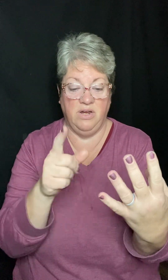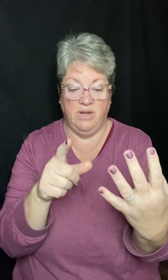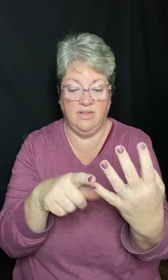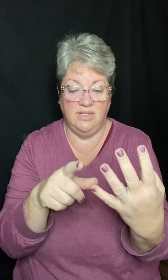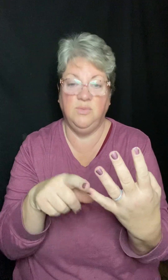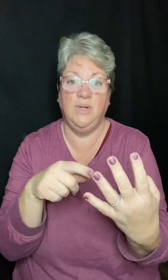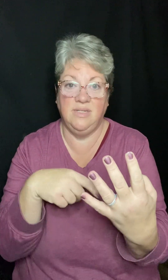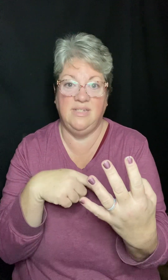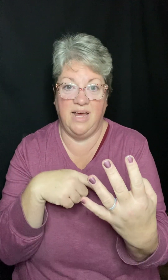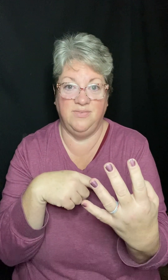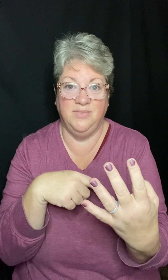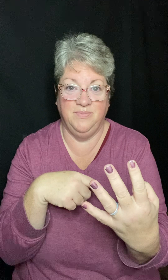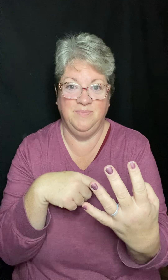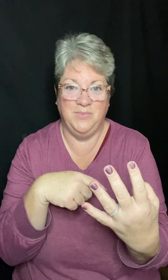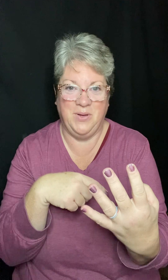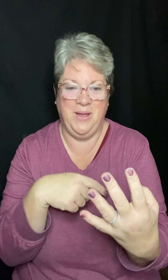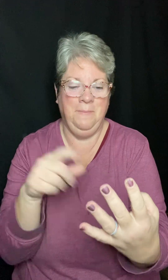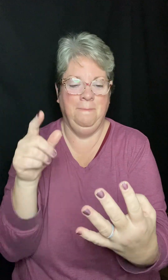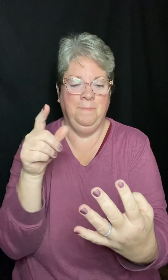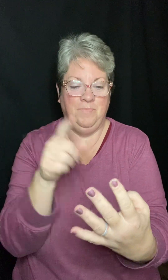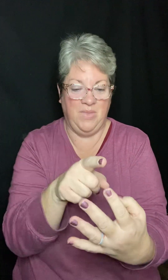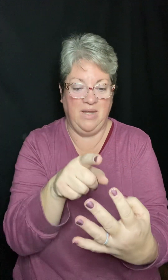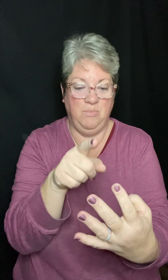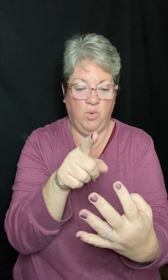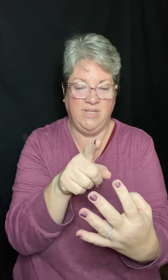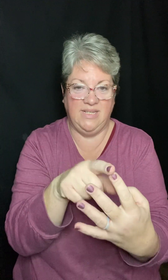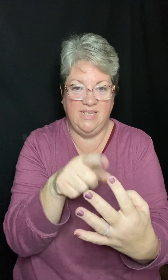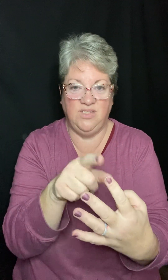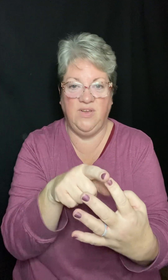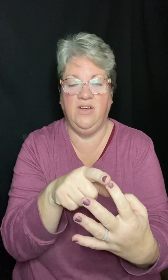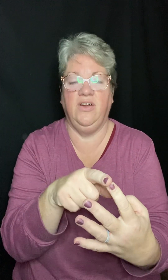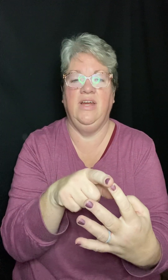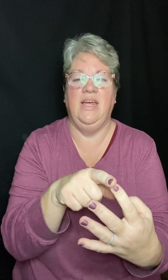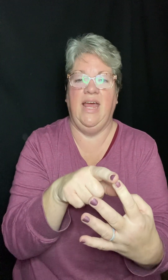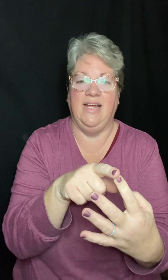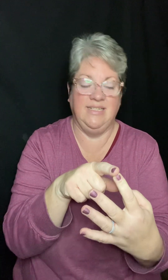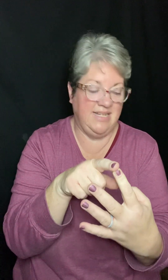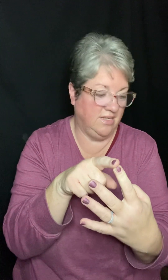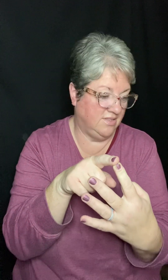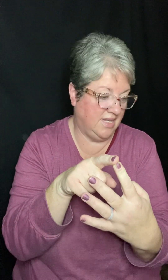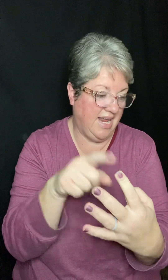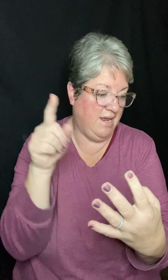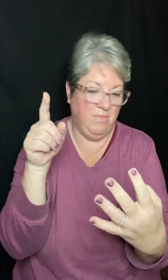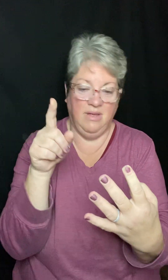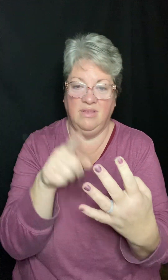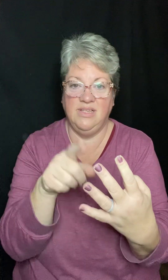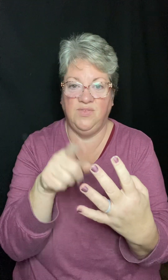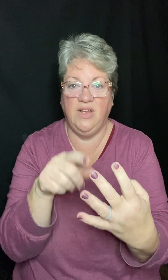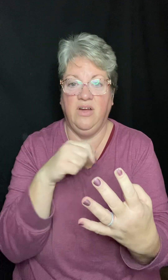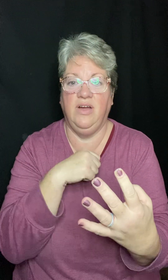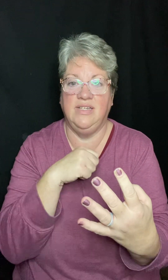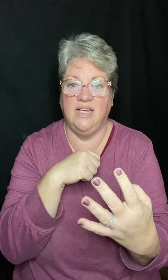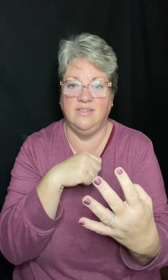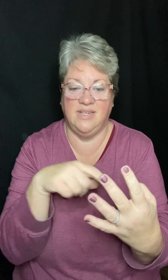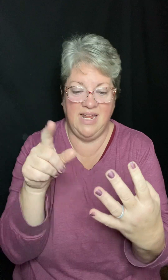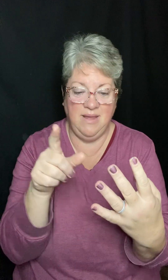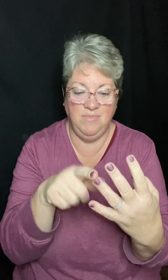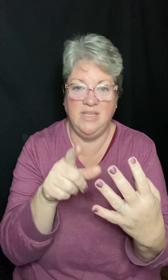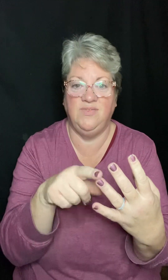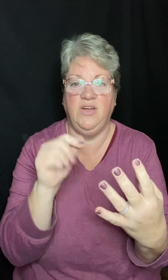hearing, this one is deaf. Okay. Then he points to this finger and tells the name, this finger and tells the name, this finger and